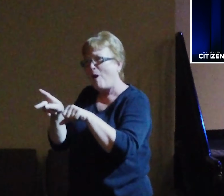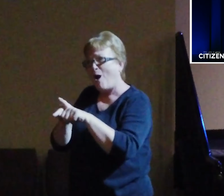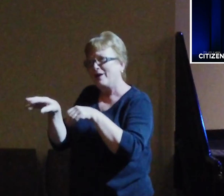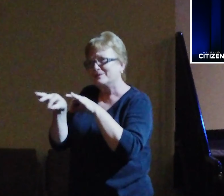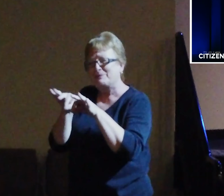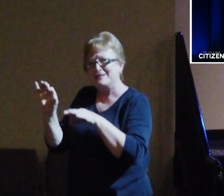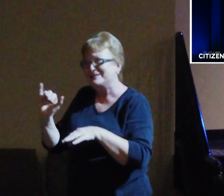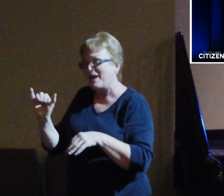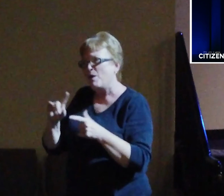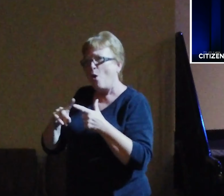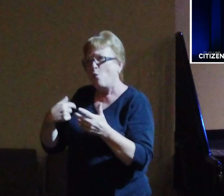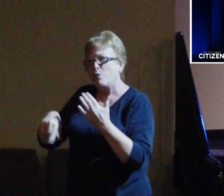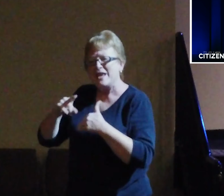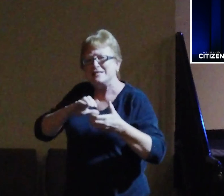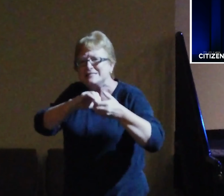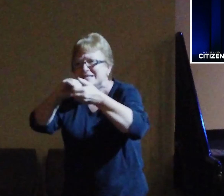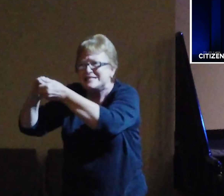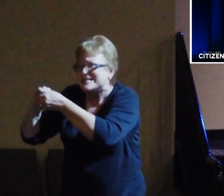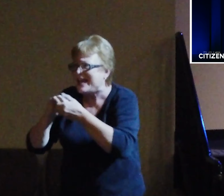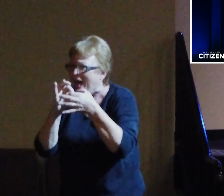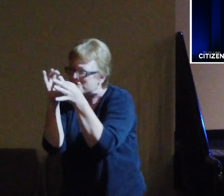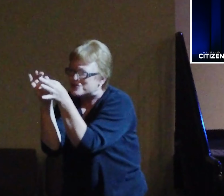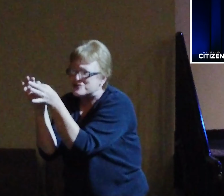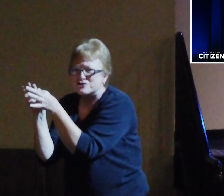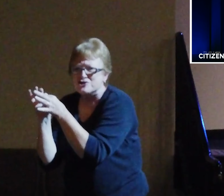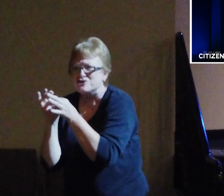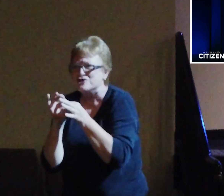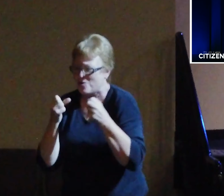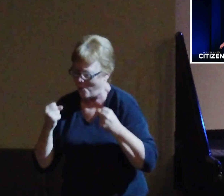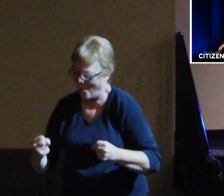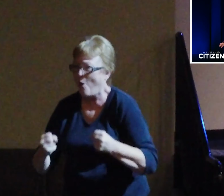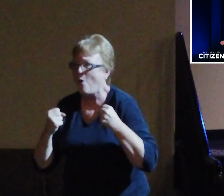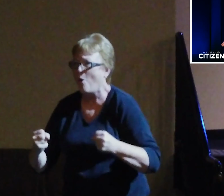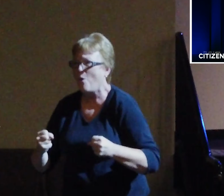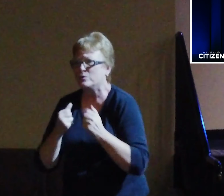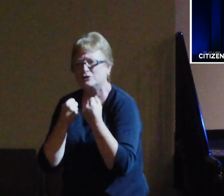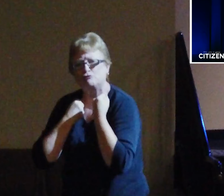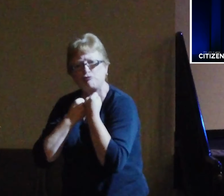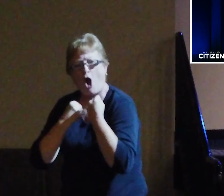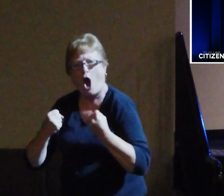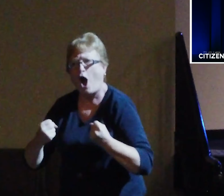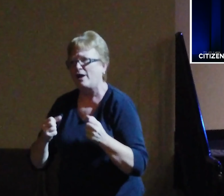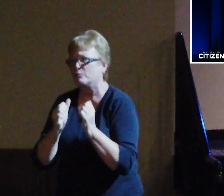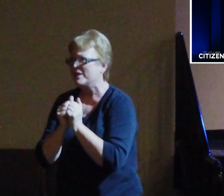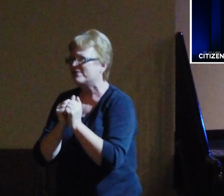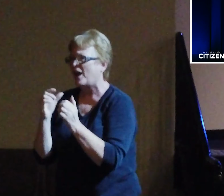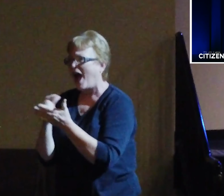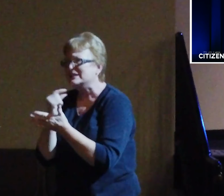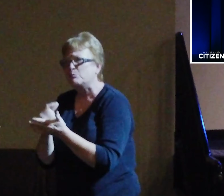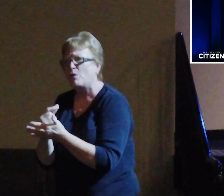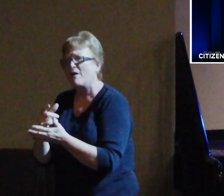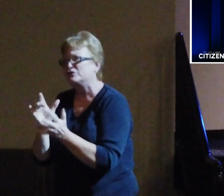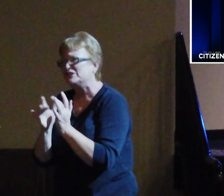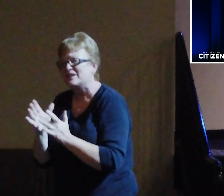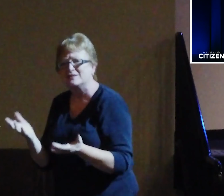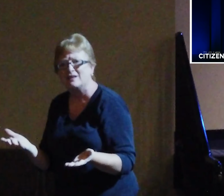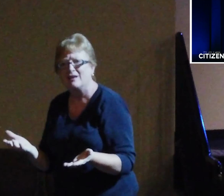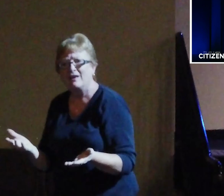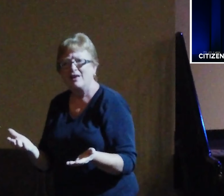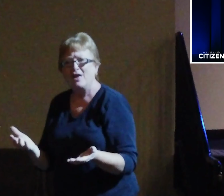here. We link together. We stand firm together. We hold our ground in the unity of the gospel. And then